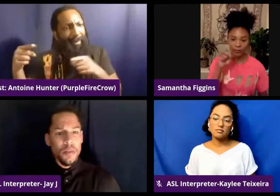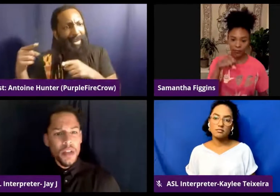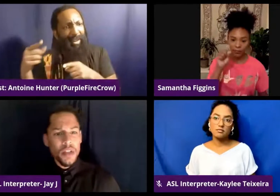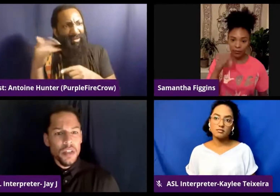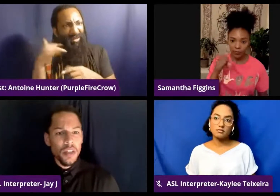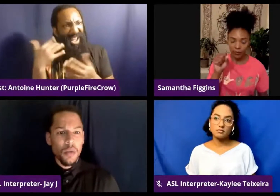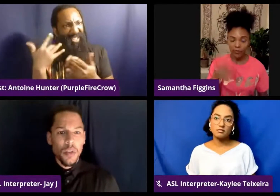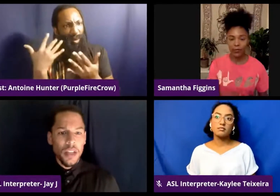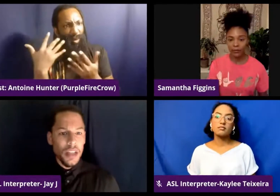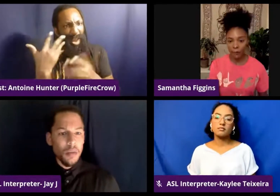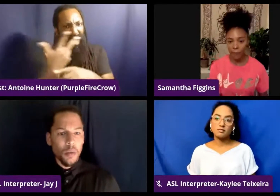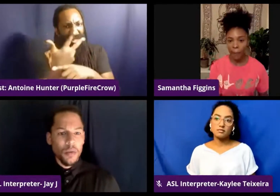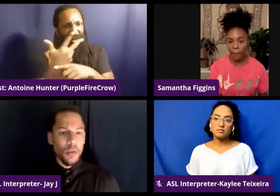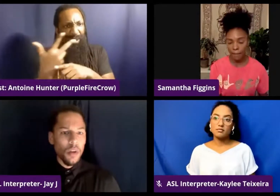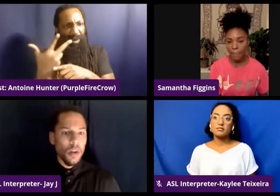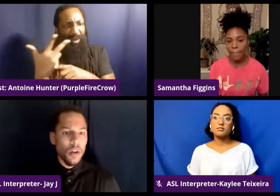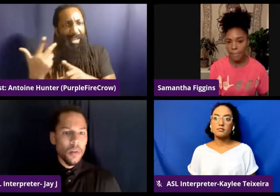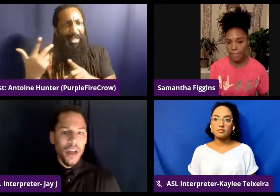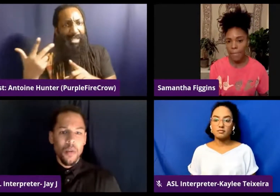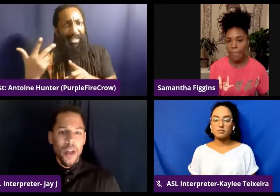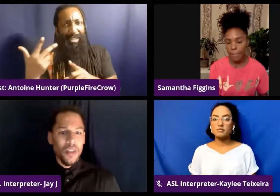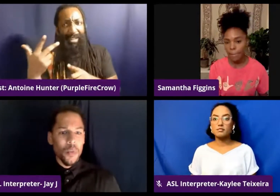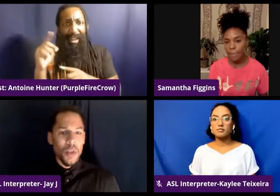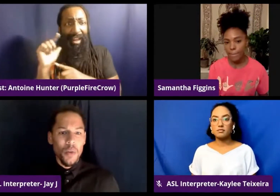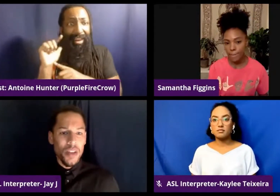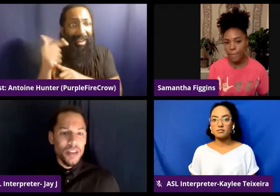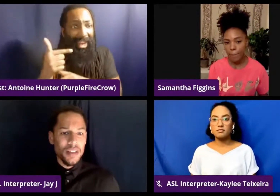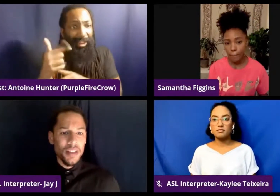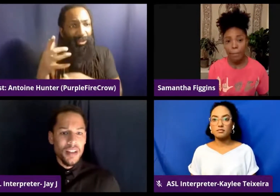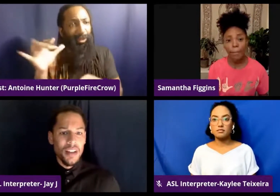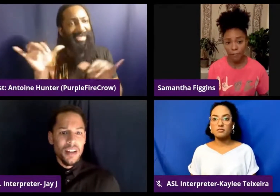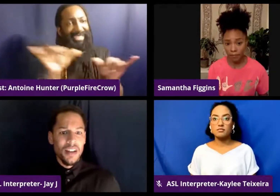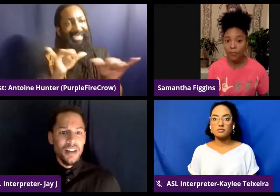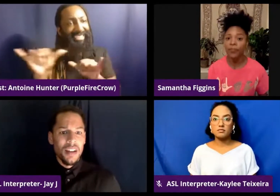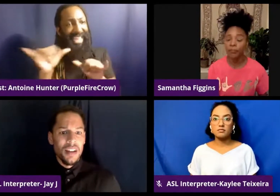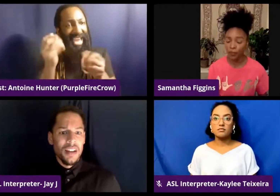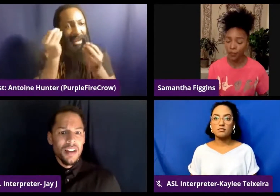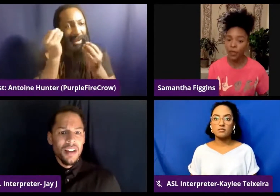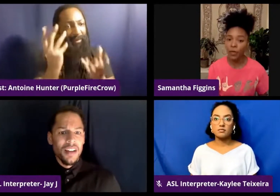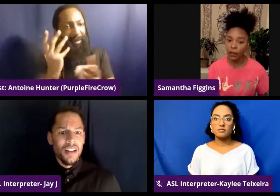was no information. We didn't get what was going on. We had to wait 3 weeks. It